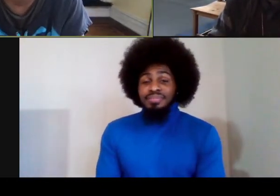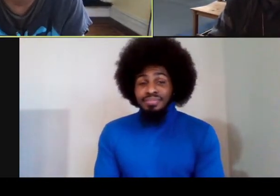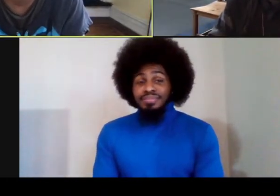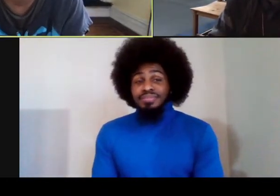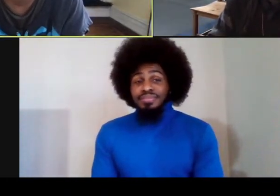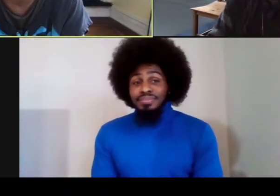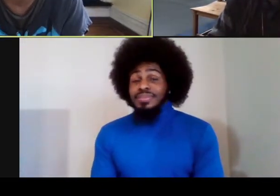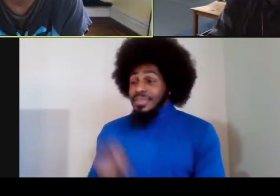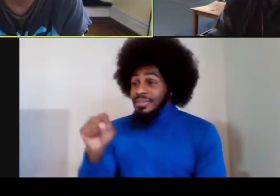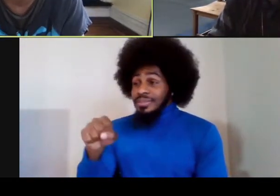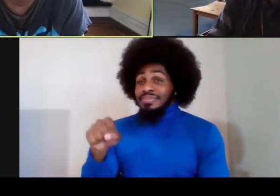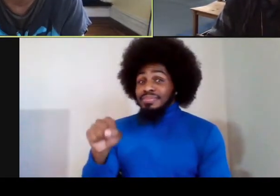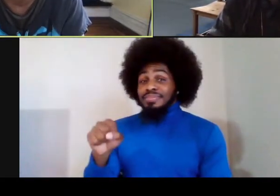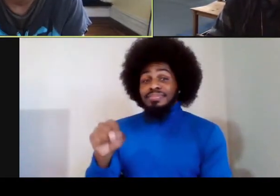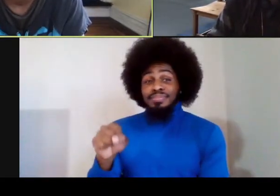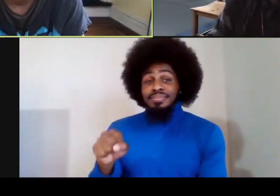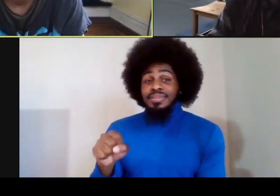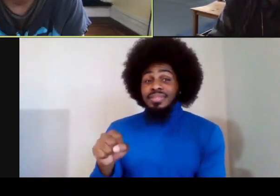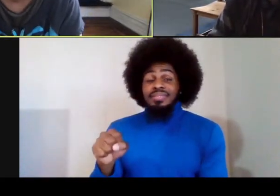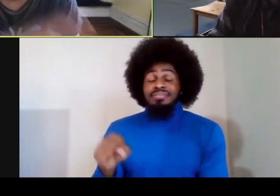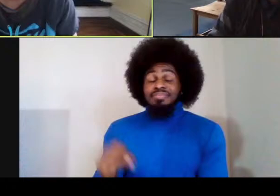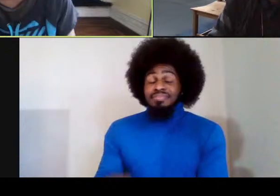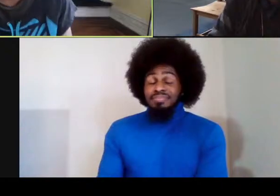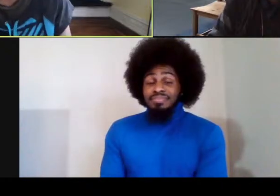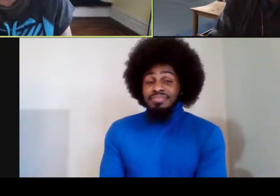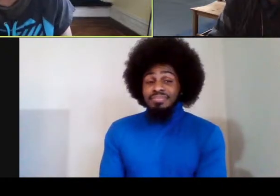Yeah, because I don't know what this get back.